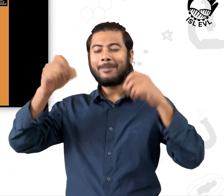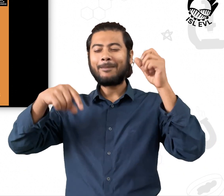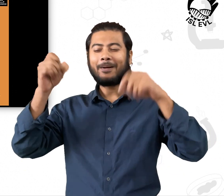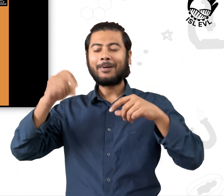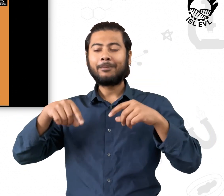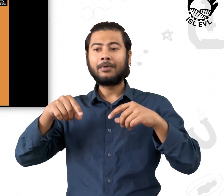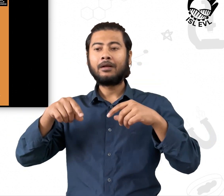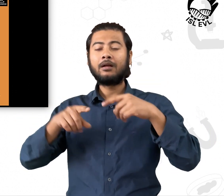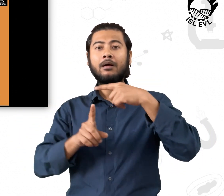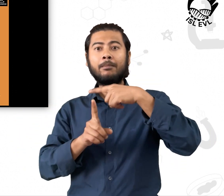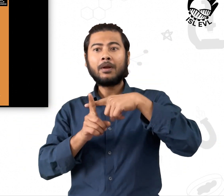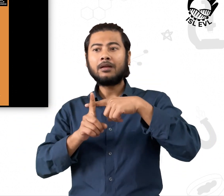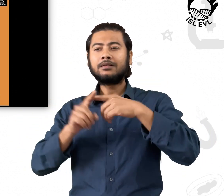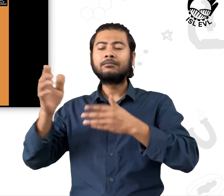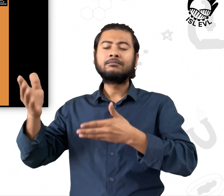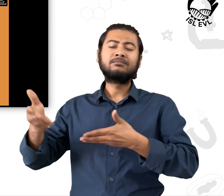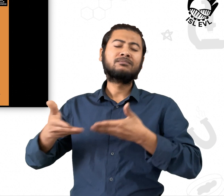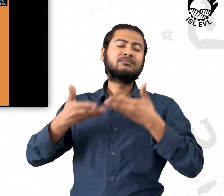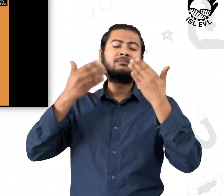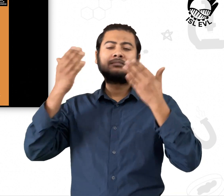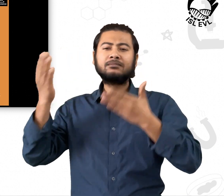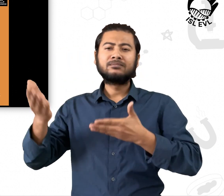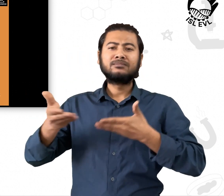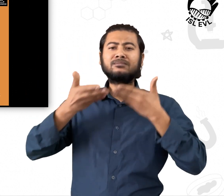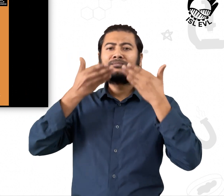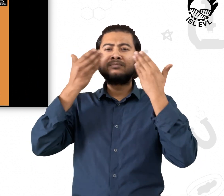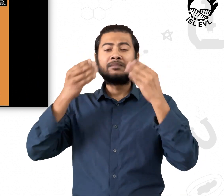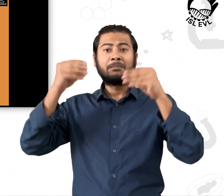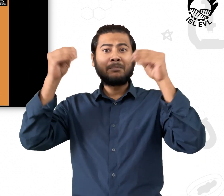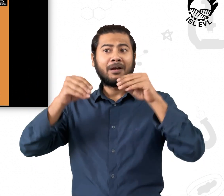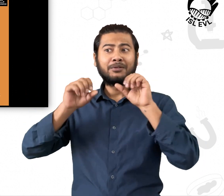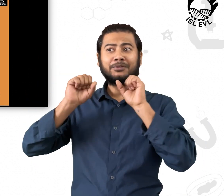wonder, why does rain sometimes smell so good?